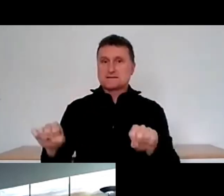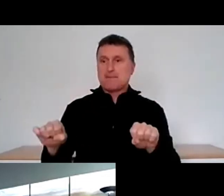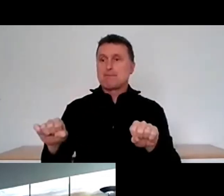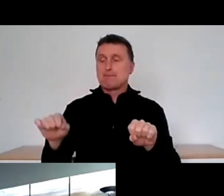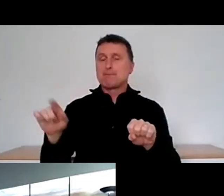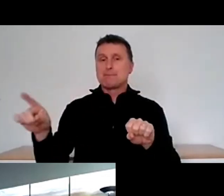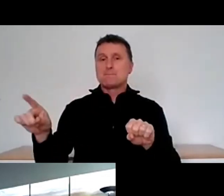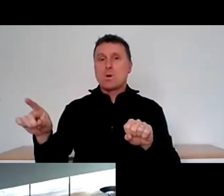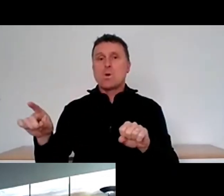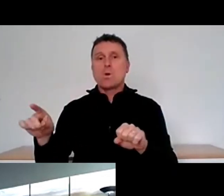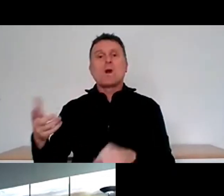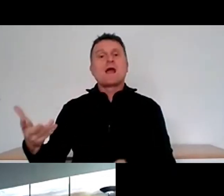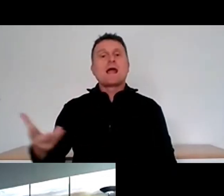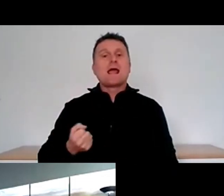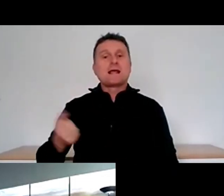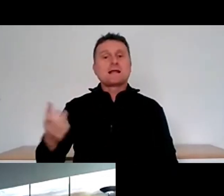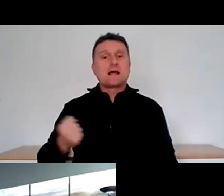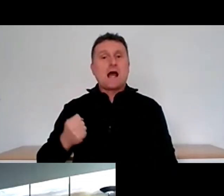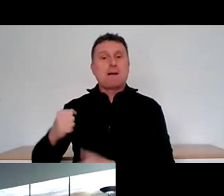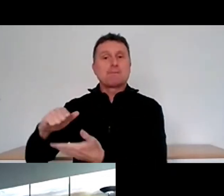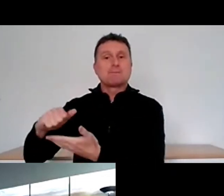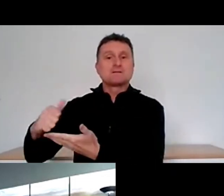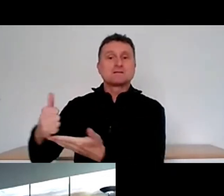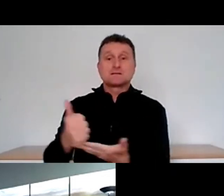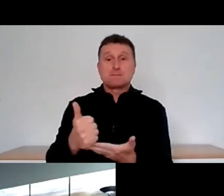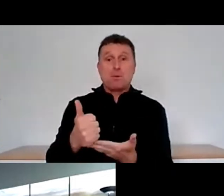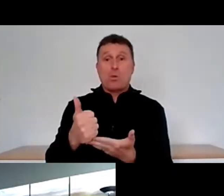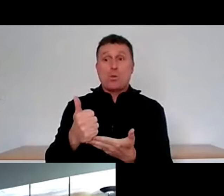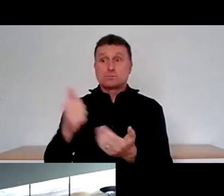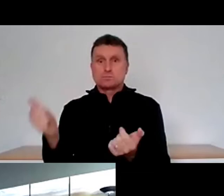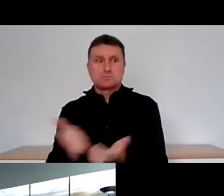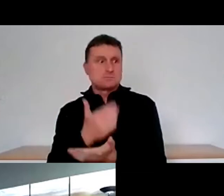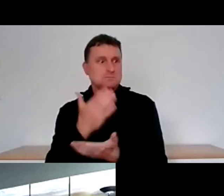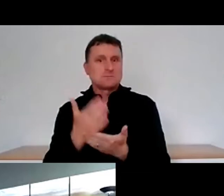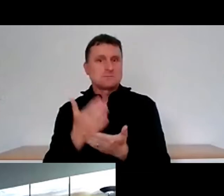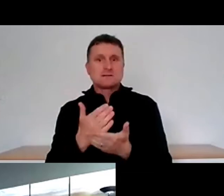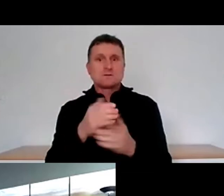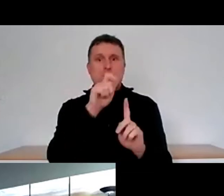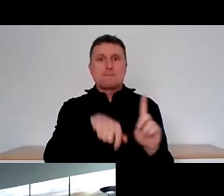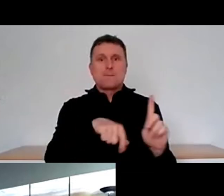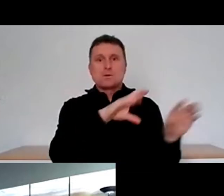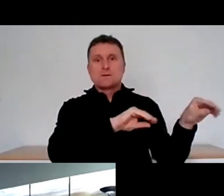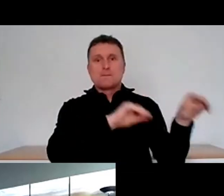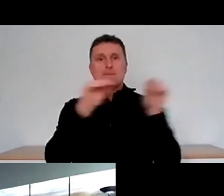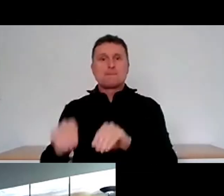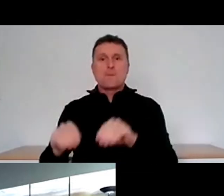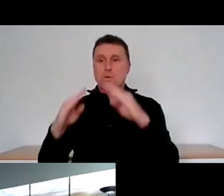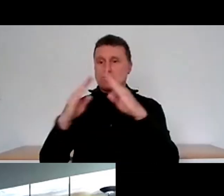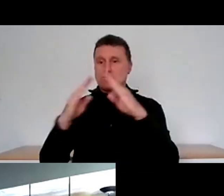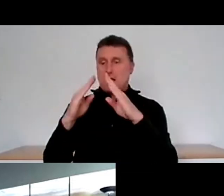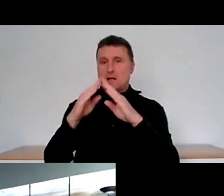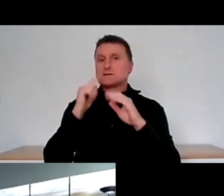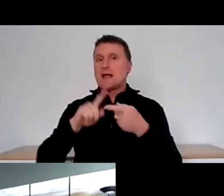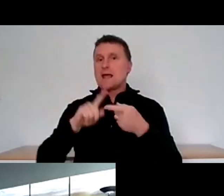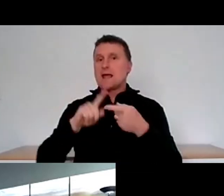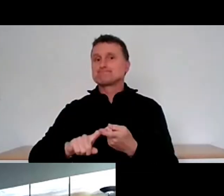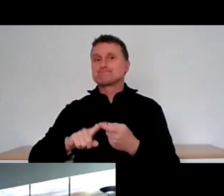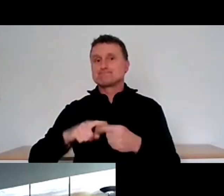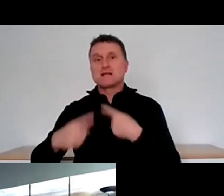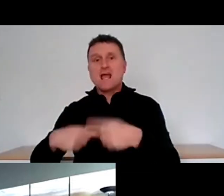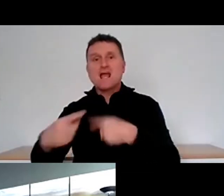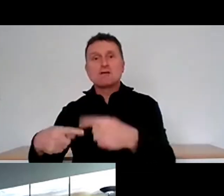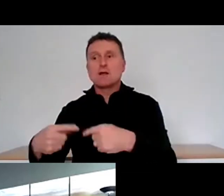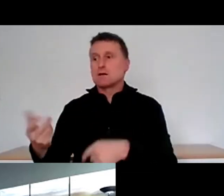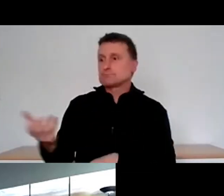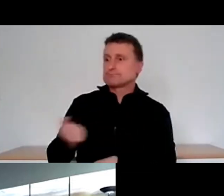that people have certainty and can actually live in a house and afford to live in a house. So there needs to be an organization whose job it